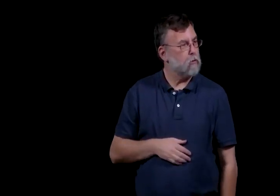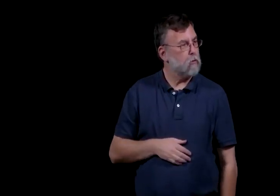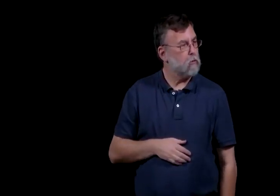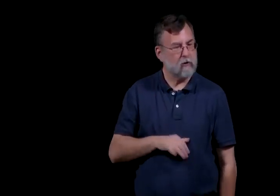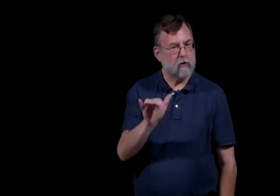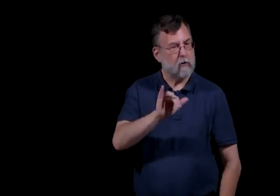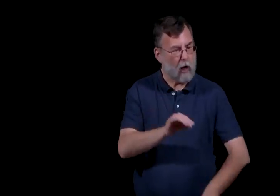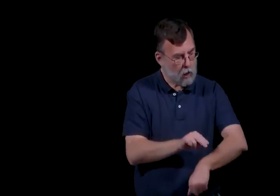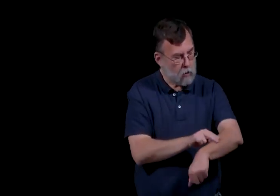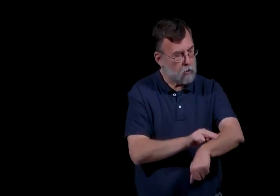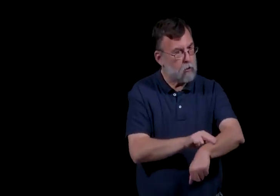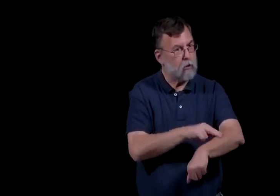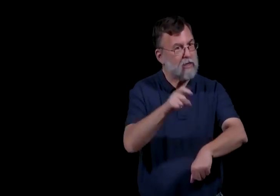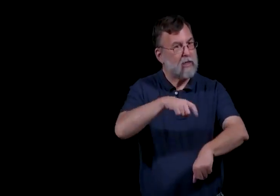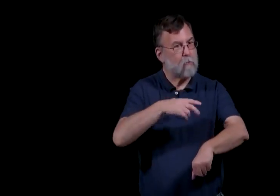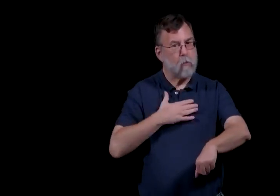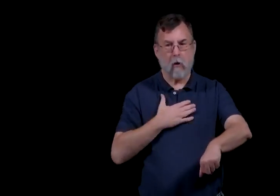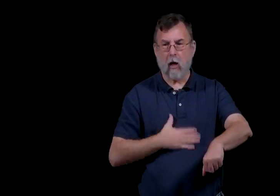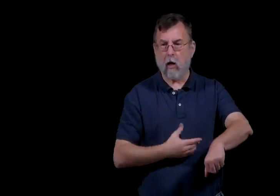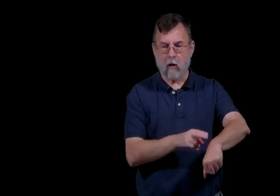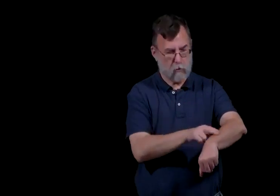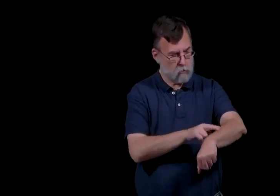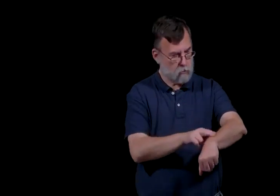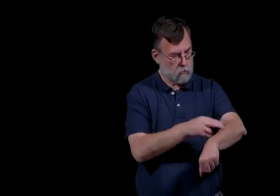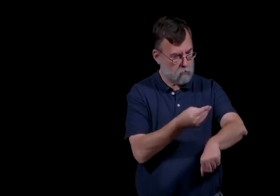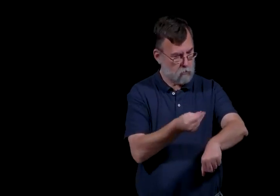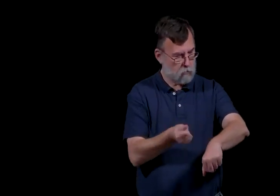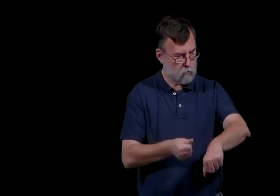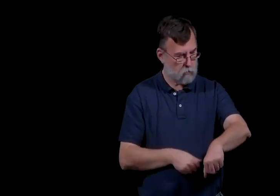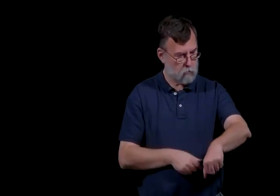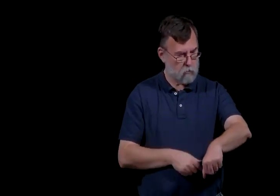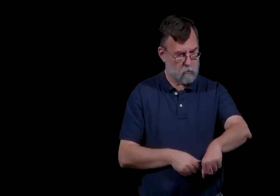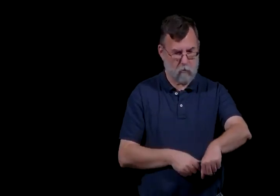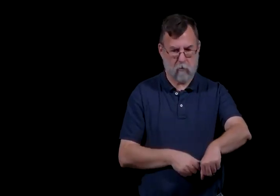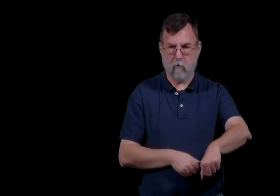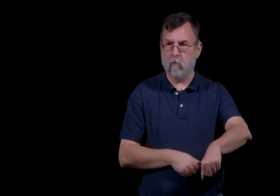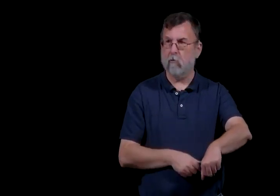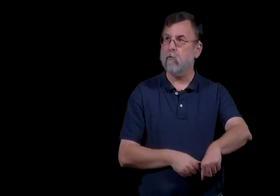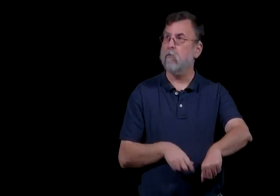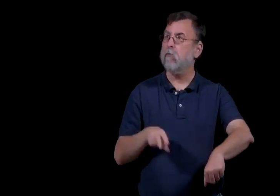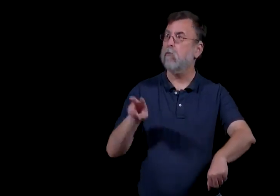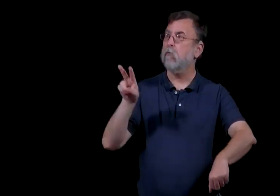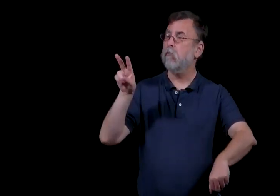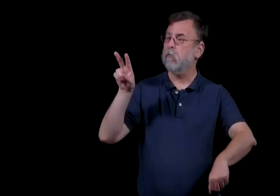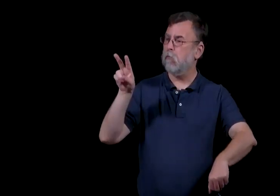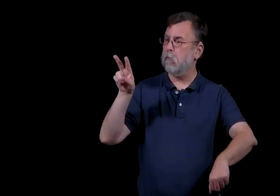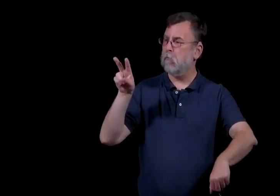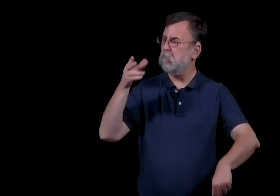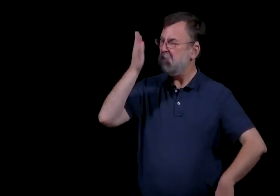for our body. Like just like that, my friend showed me that oil that took care of that problem with the bee